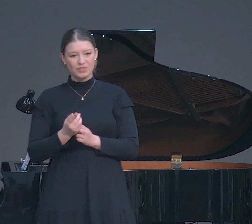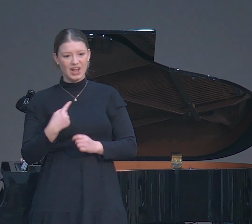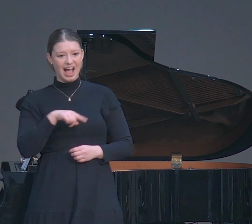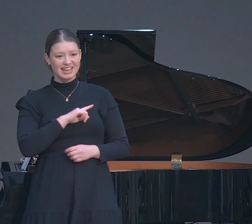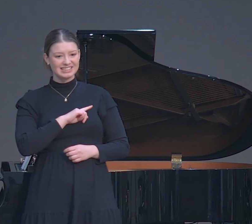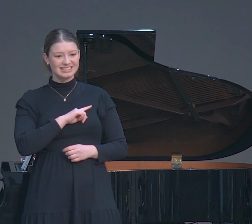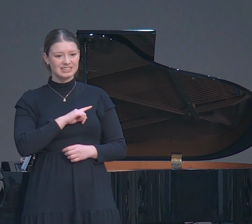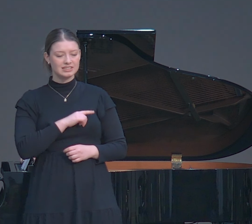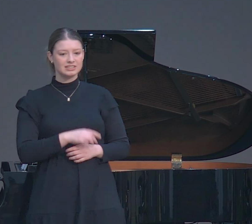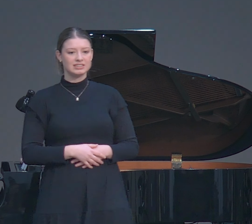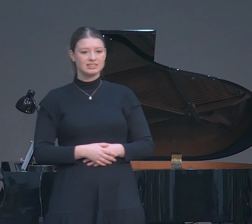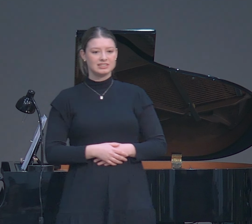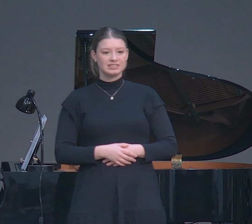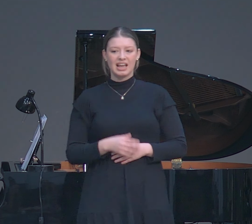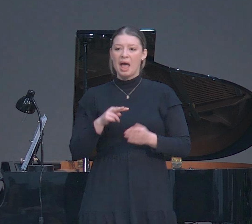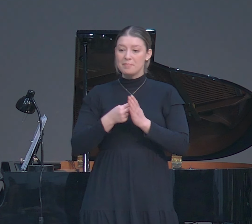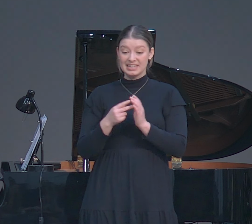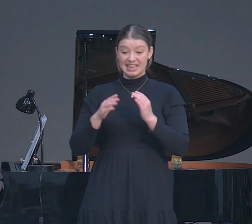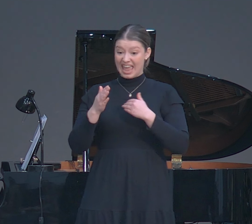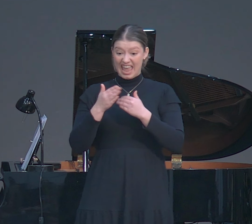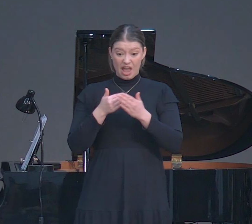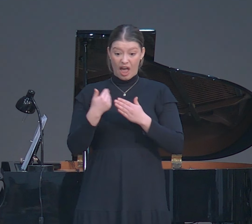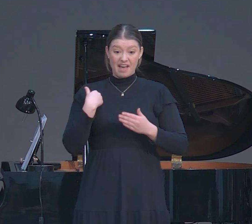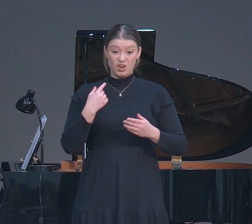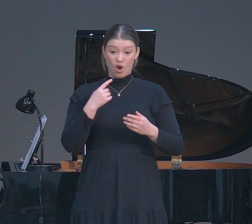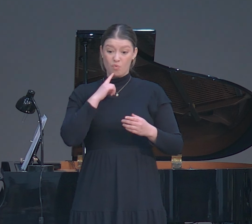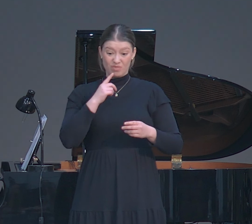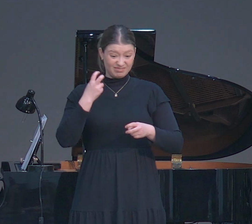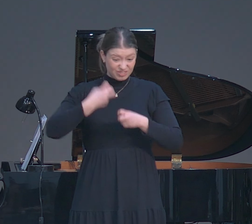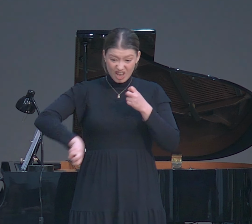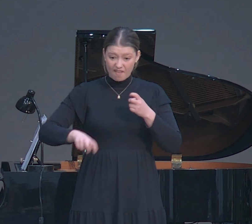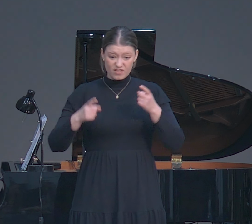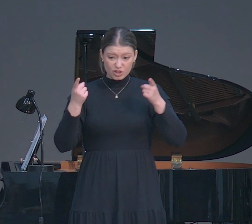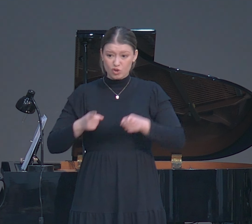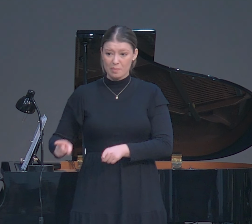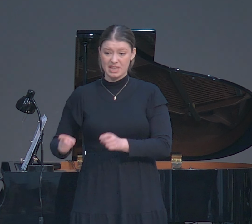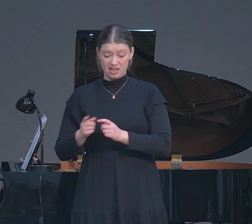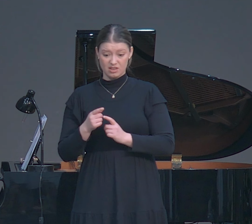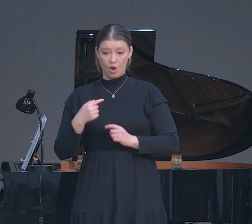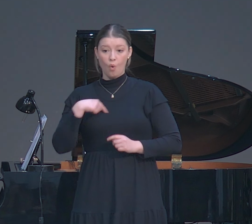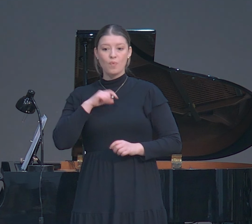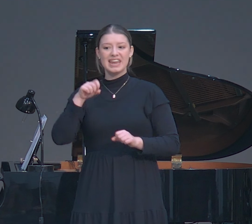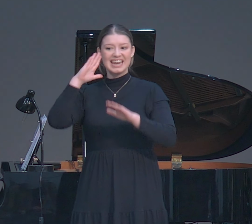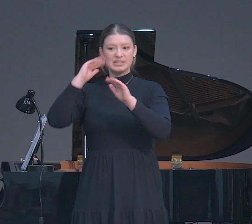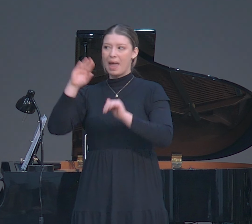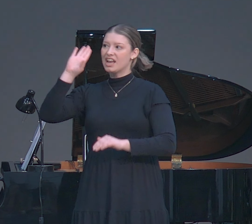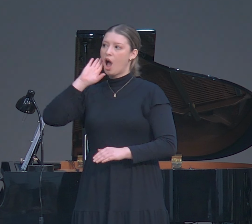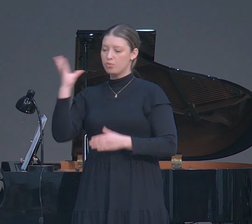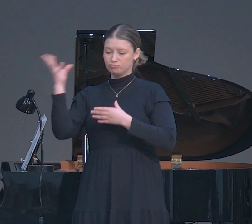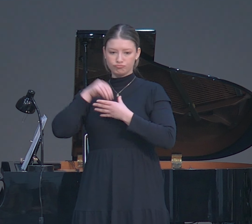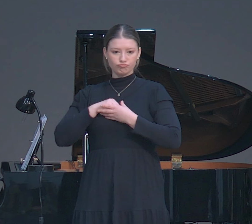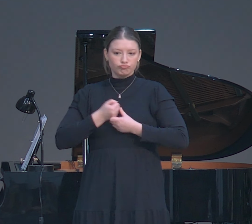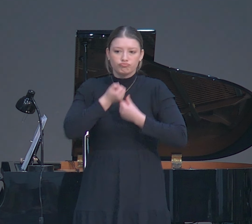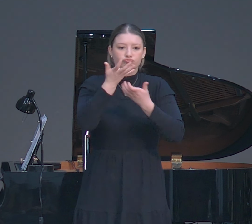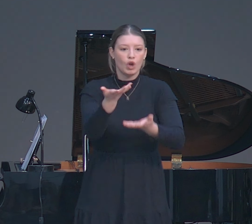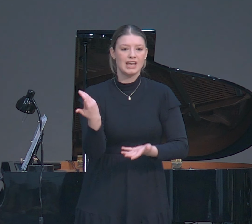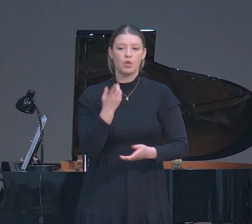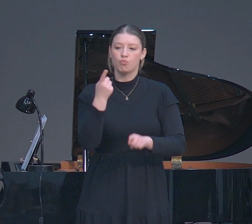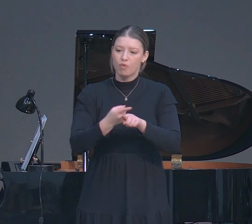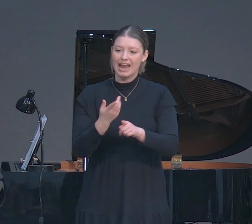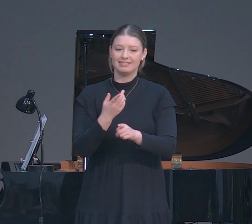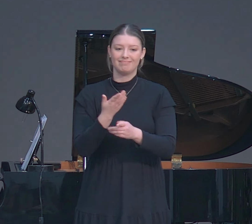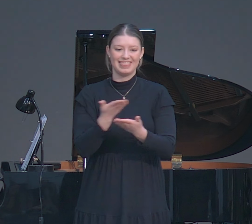all kinds of stuff to say whenever we get in a difficult circumstance? Well, I don't know that that's the right application for all situations, but I do